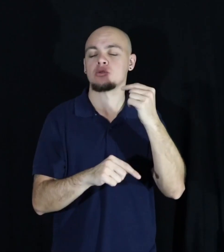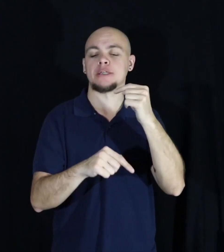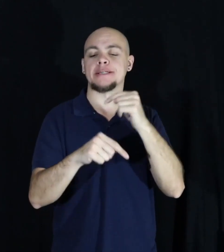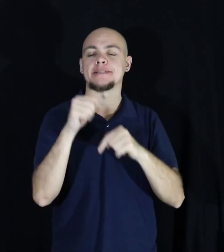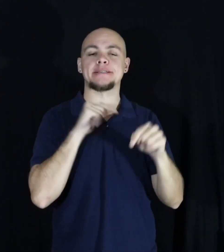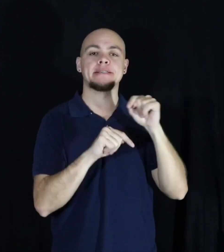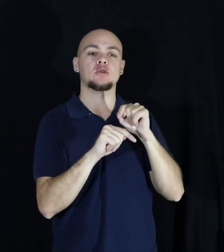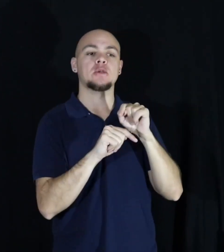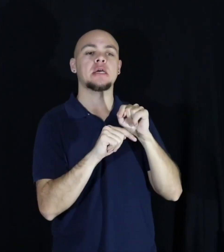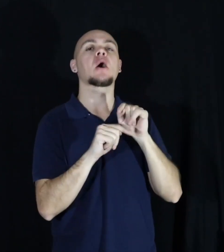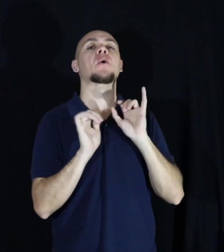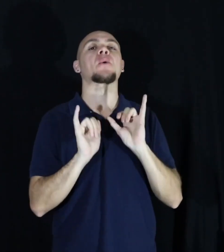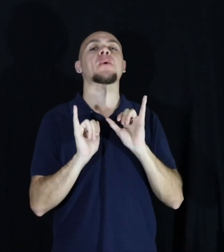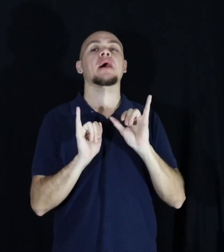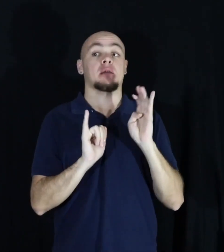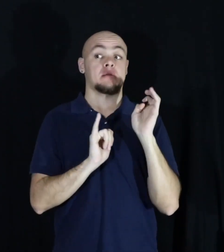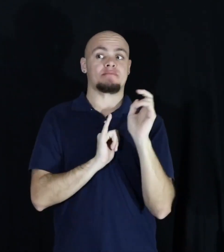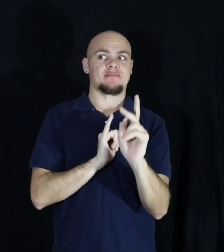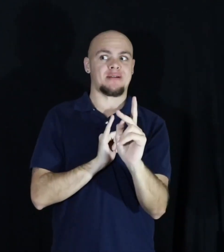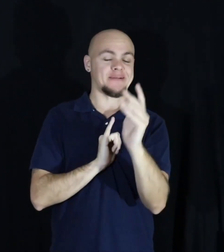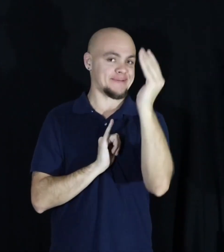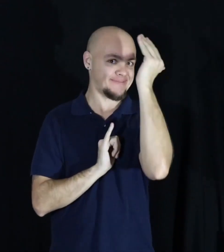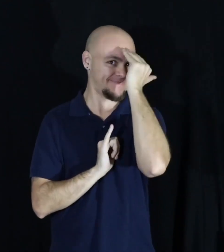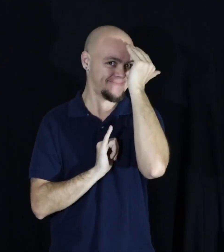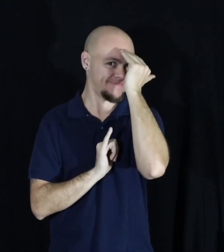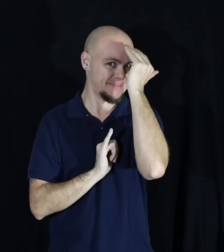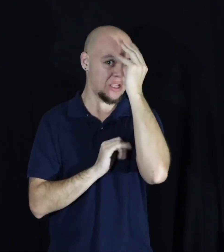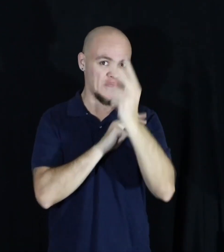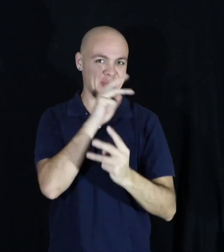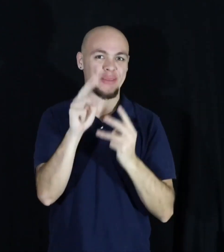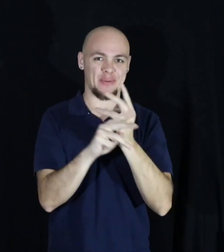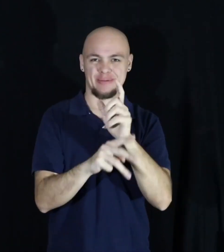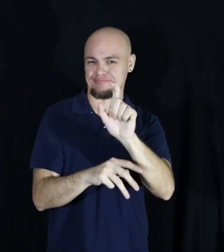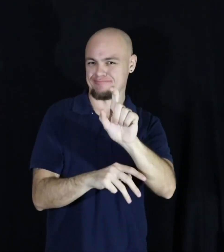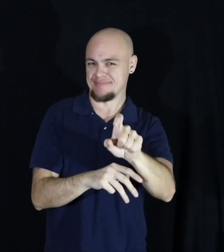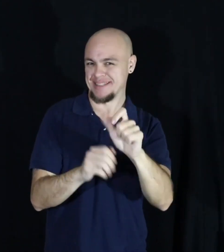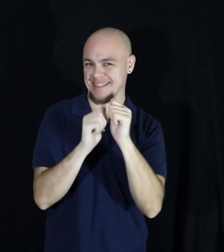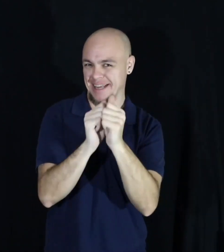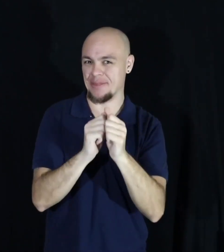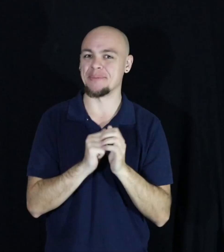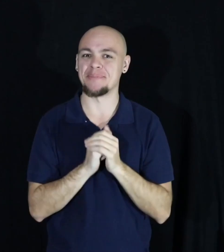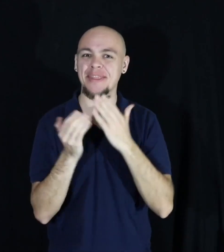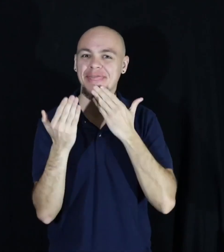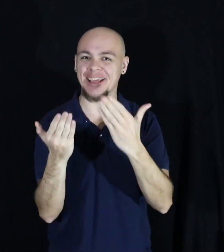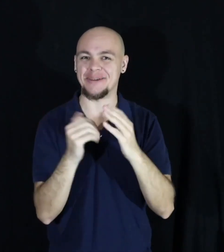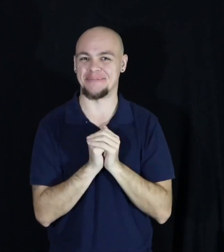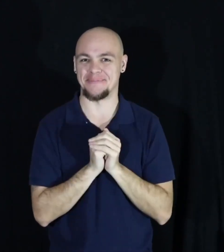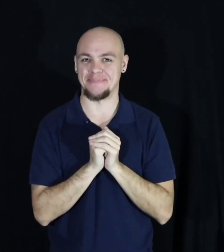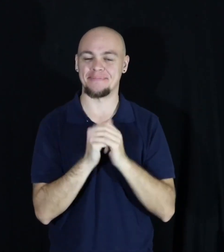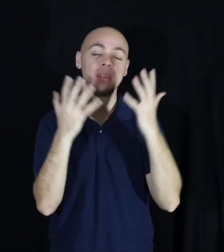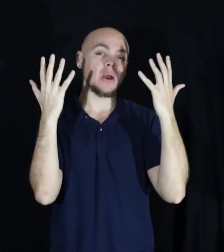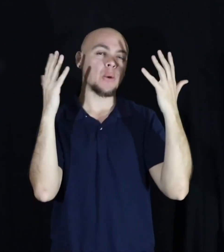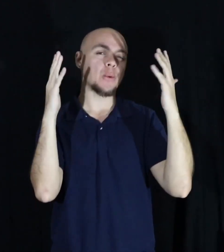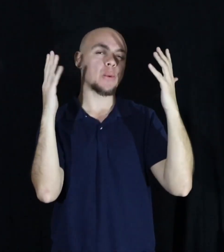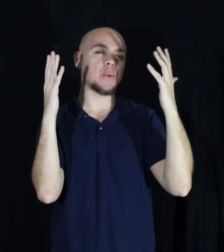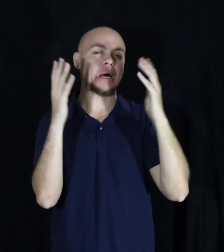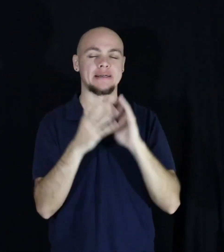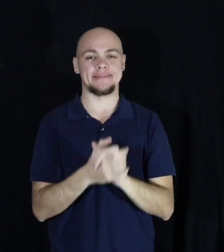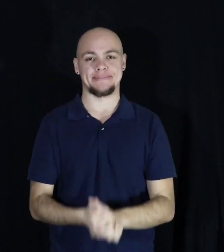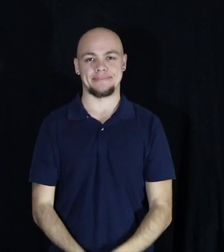away and we can return with the insights that the world needs together. Thank you.